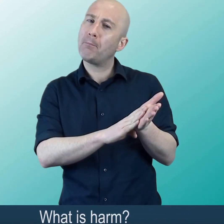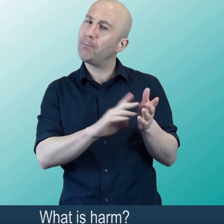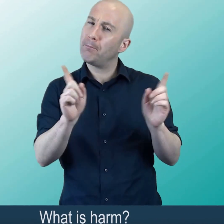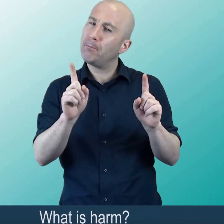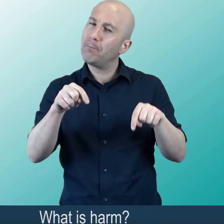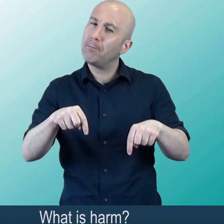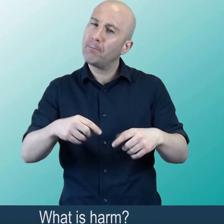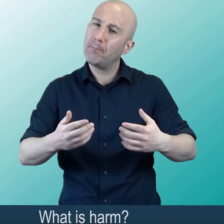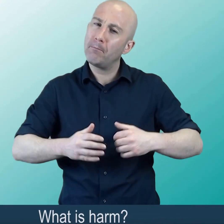What is harm?